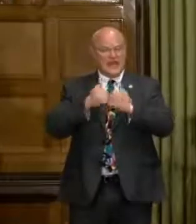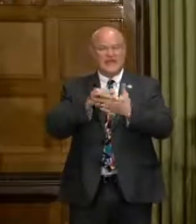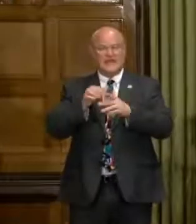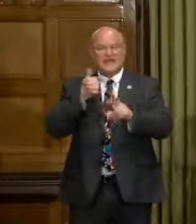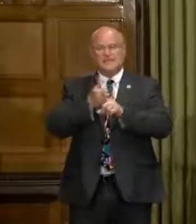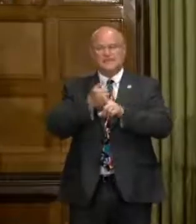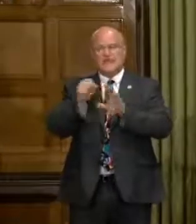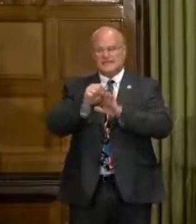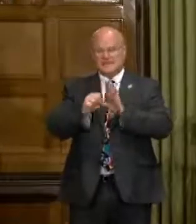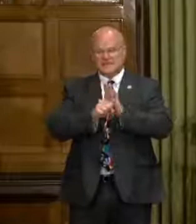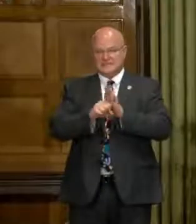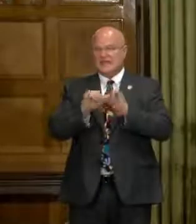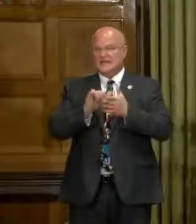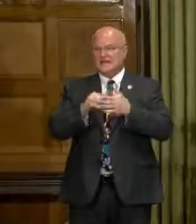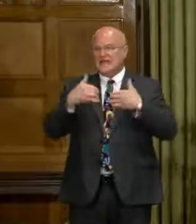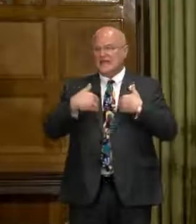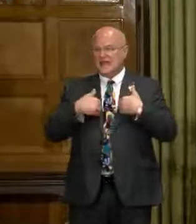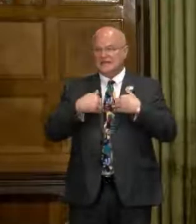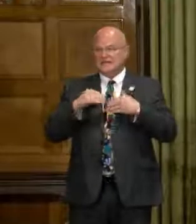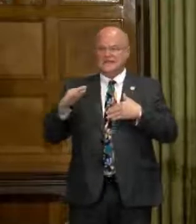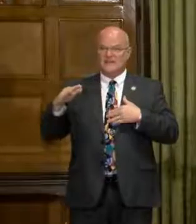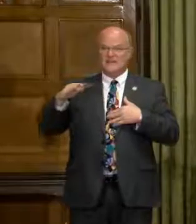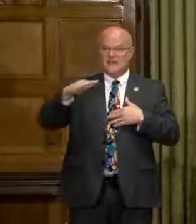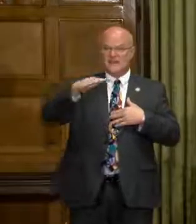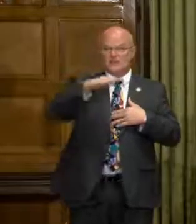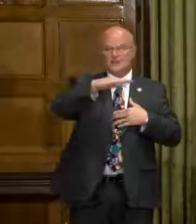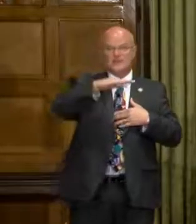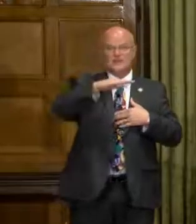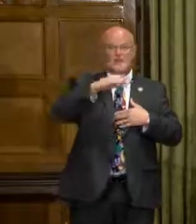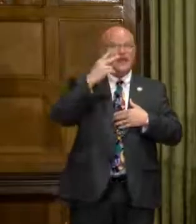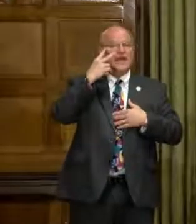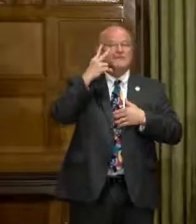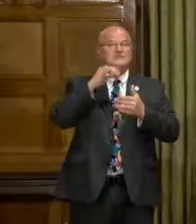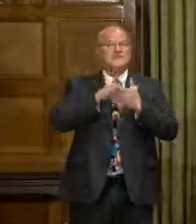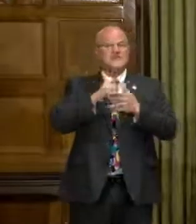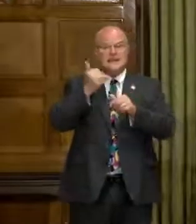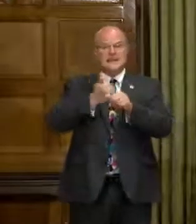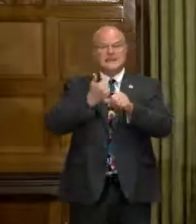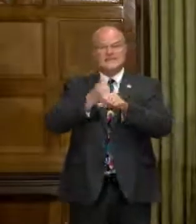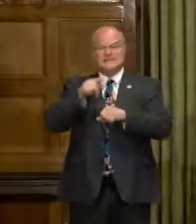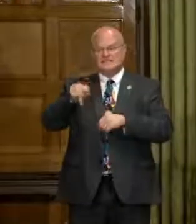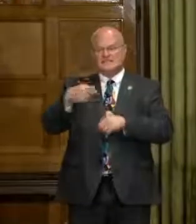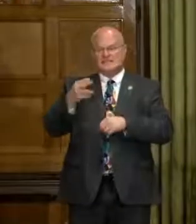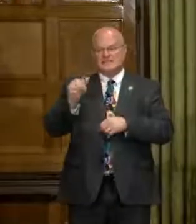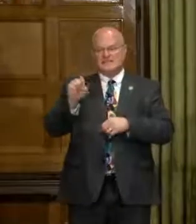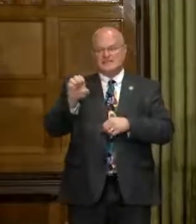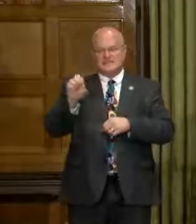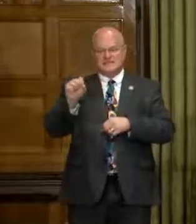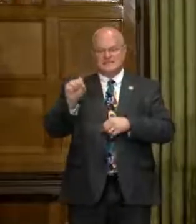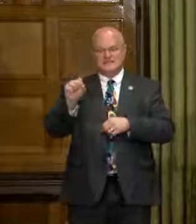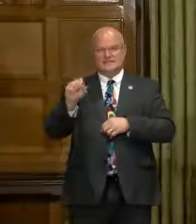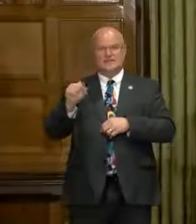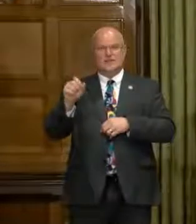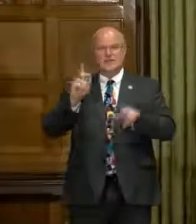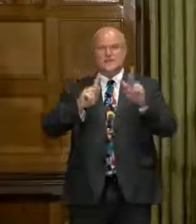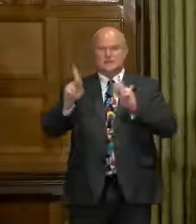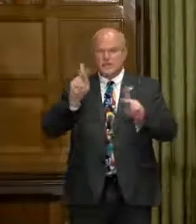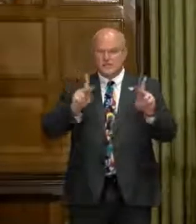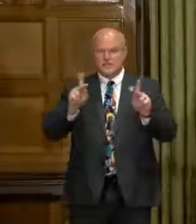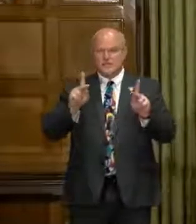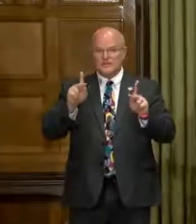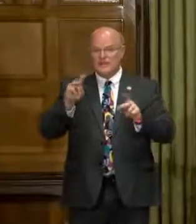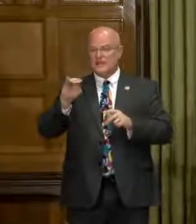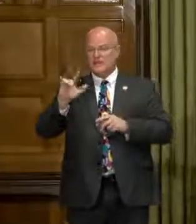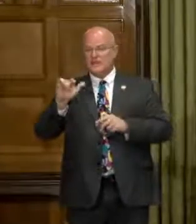that impacts a state that has such a flat curve. And you'll see that in each of the phases. And so to the public and to the